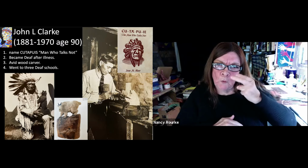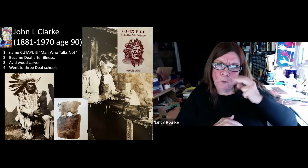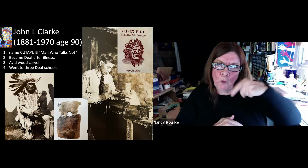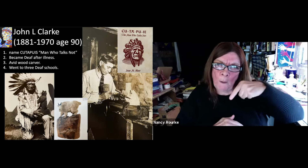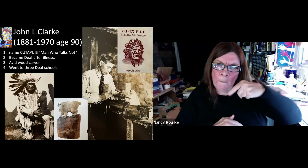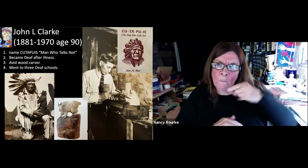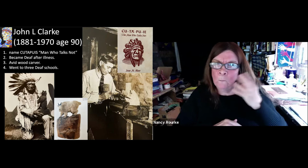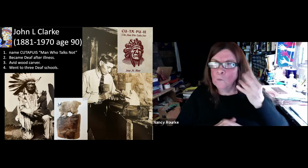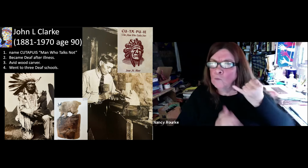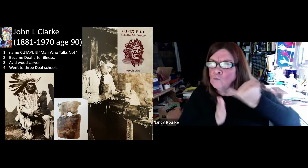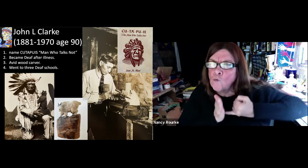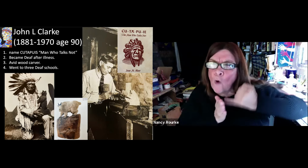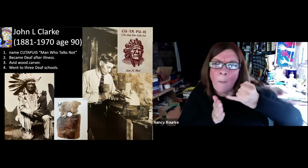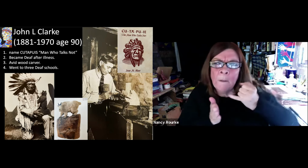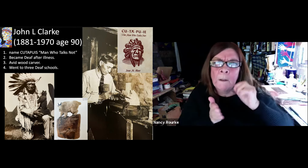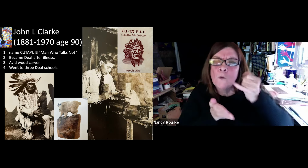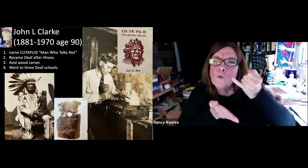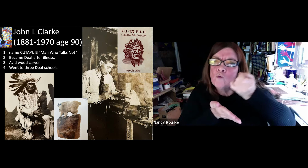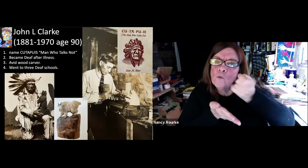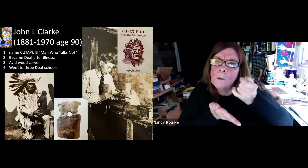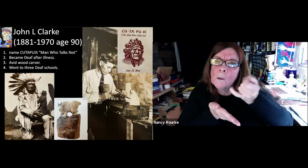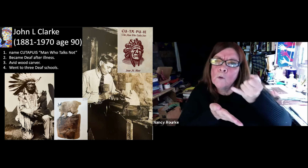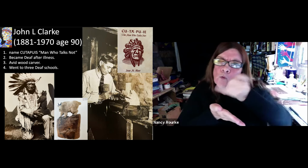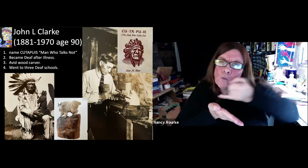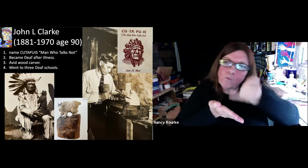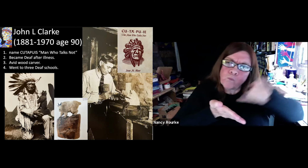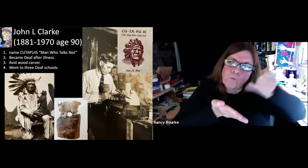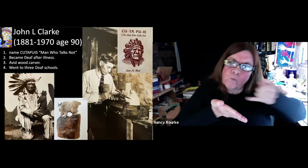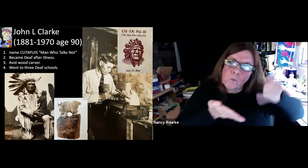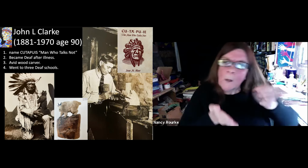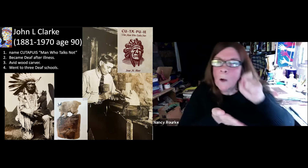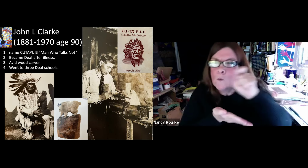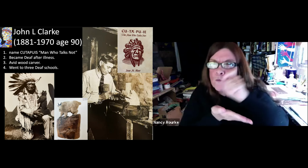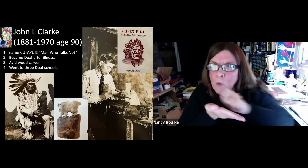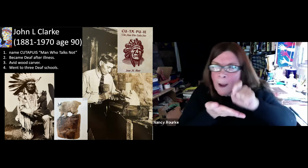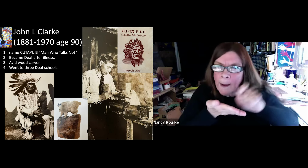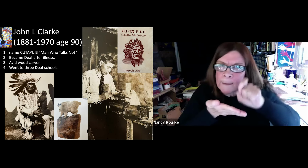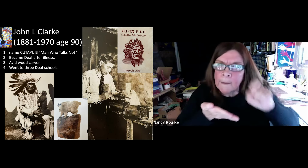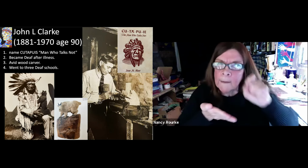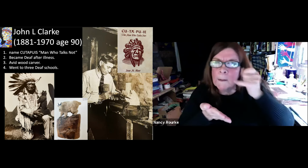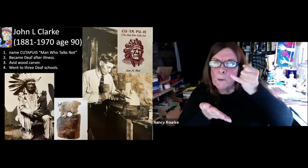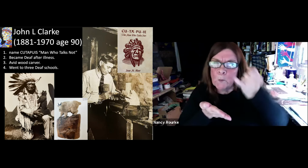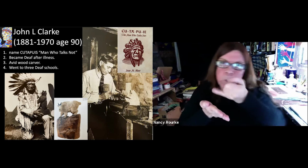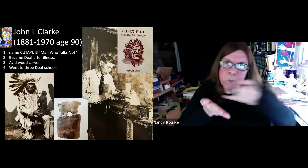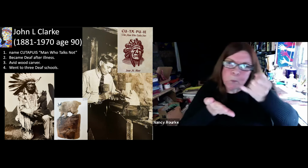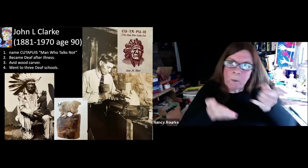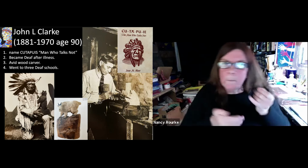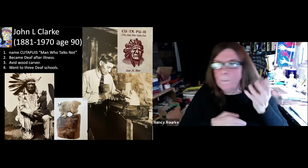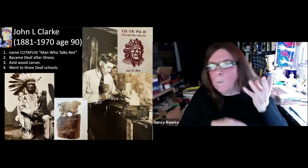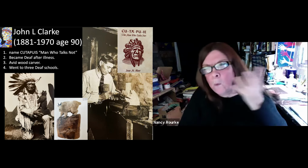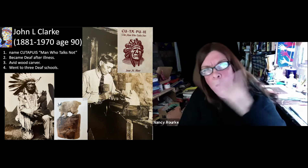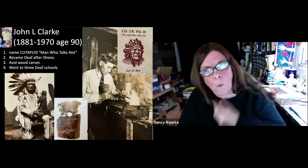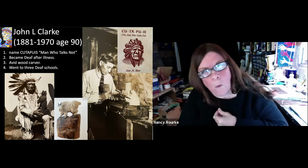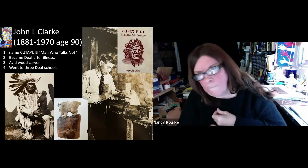Also had. Extremely well. Penmanship. And. He had. A very good control.